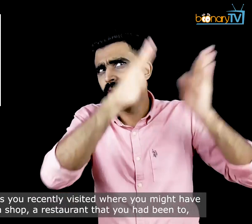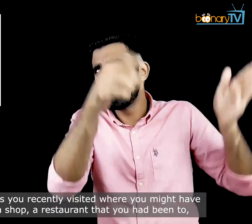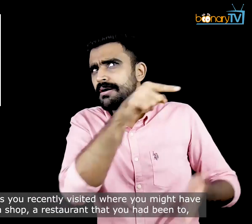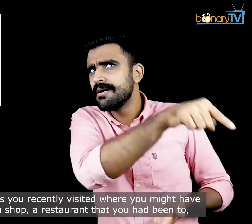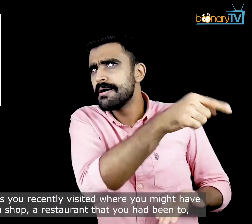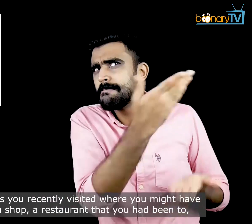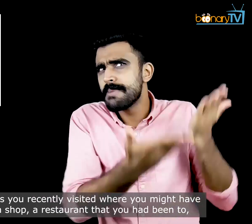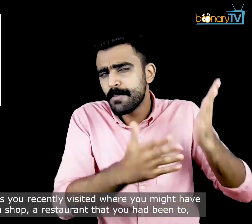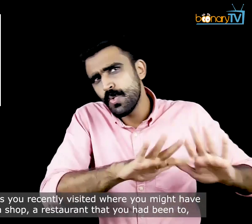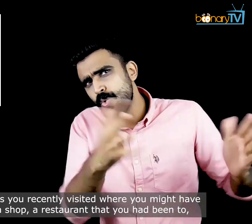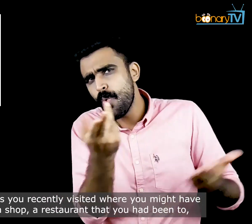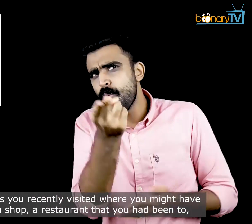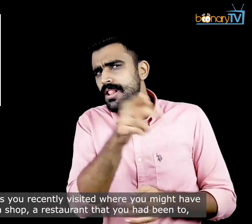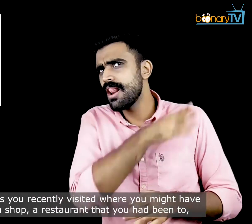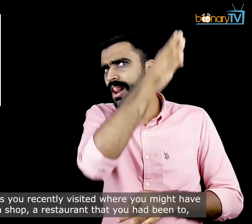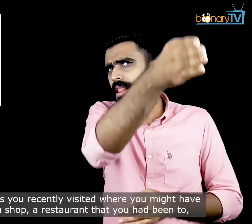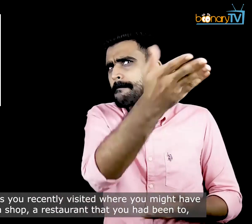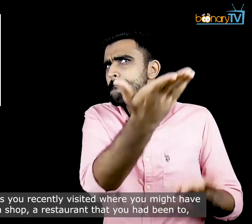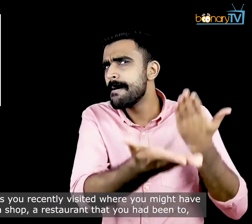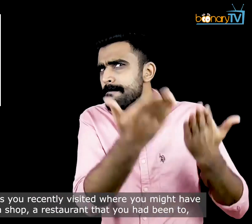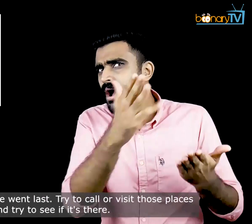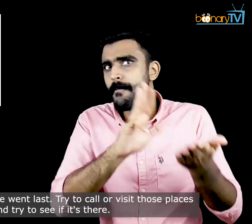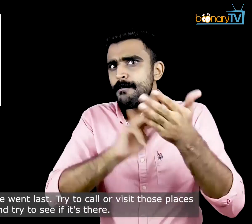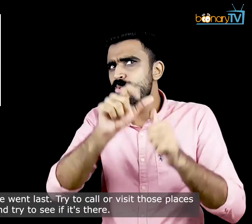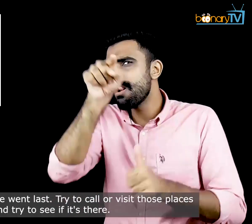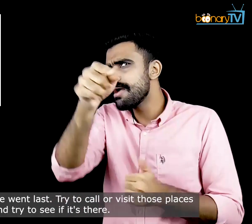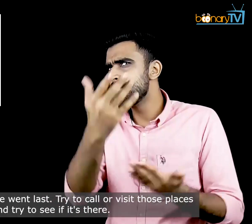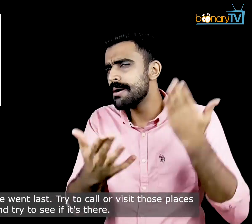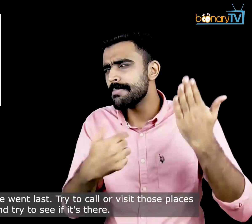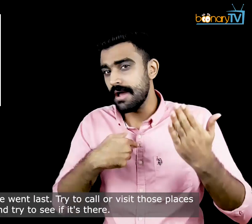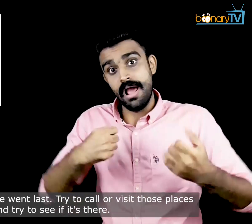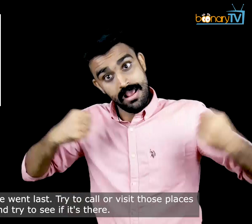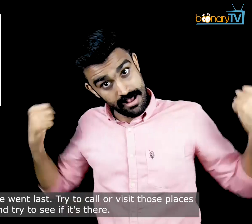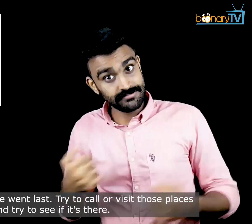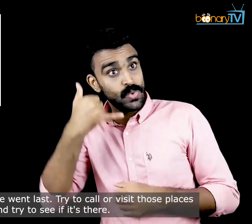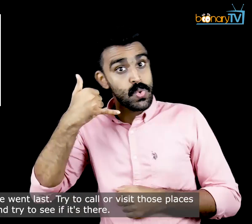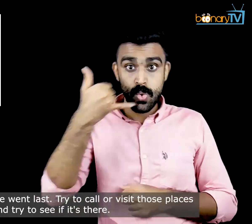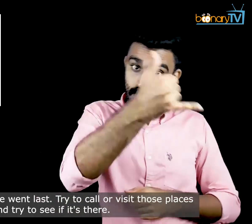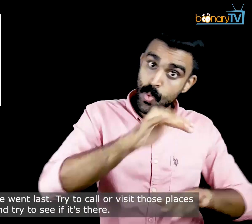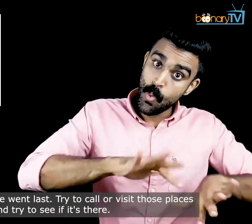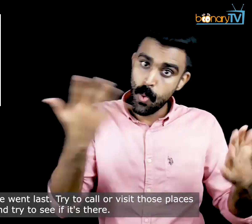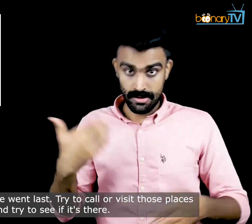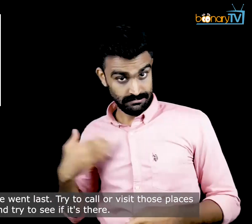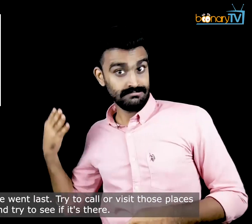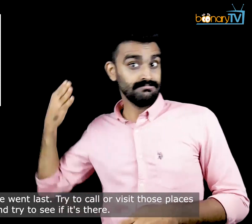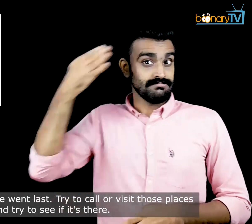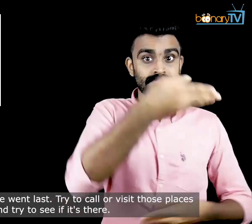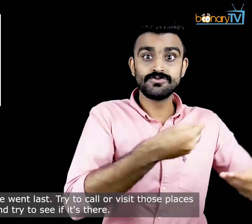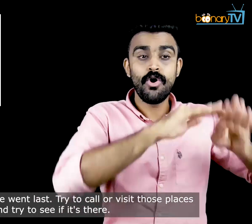be a shop, a restaurant that you had been to, or the mall where we went last. Try to call or visit those